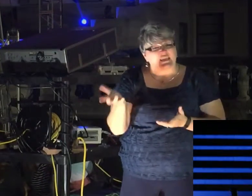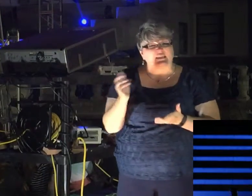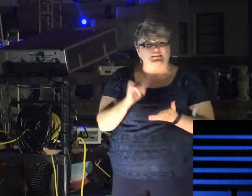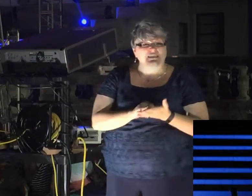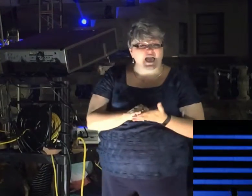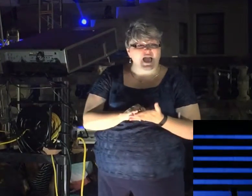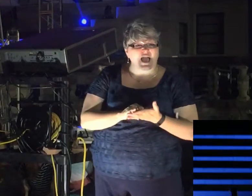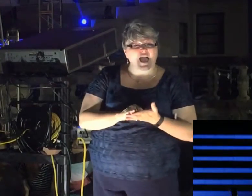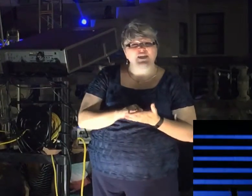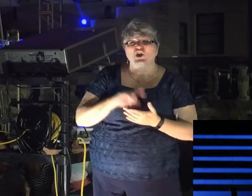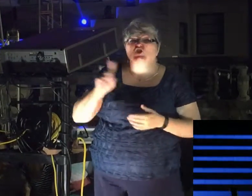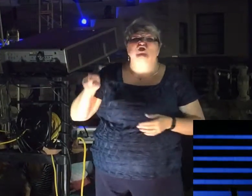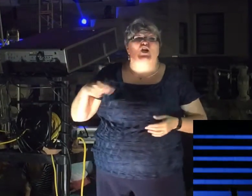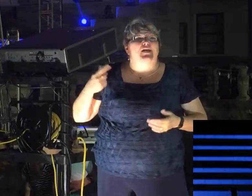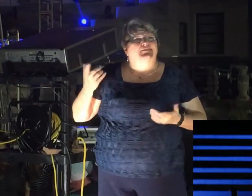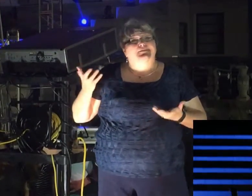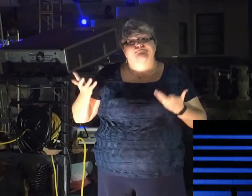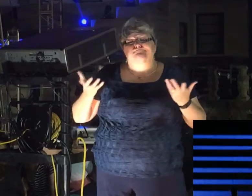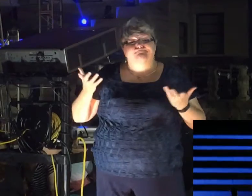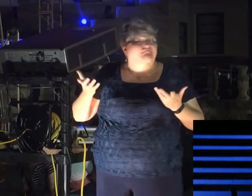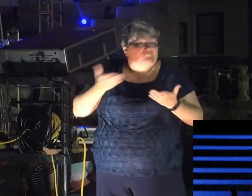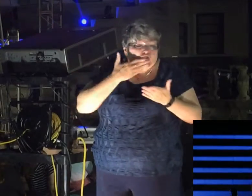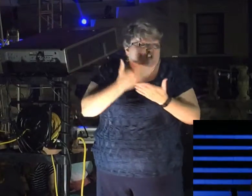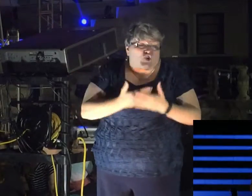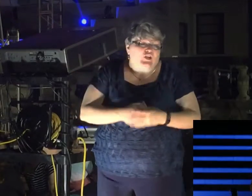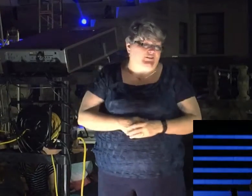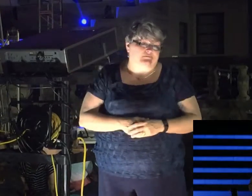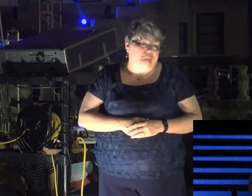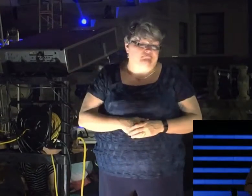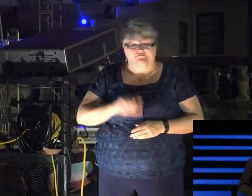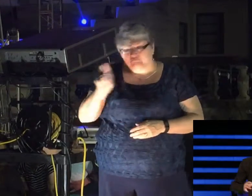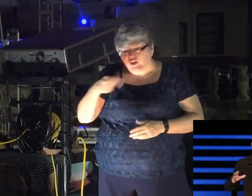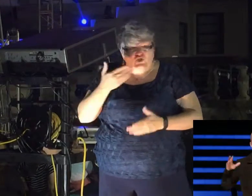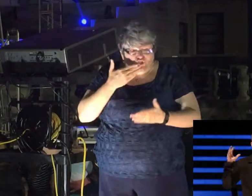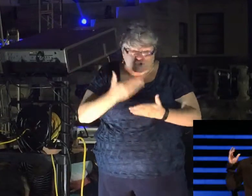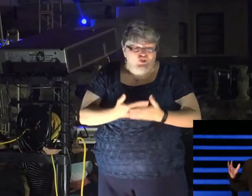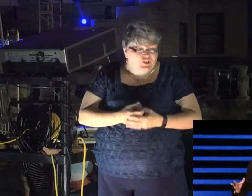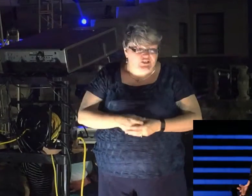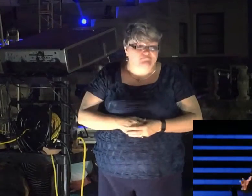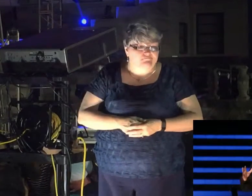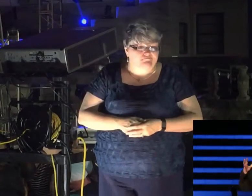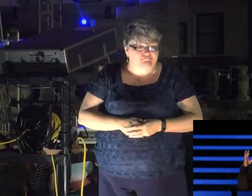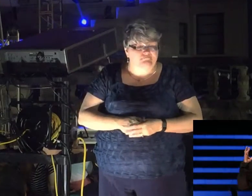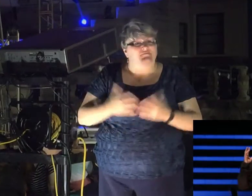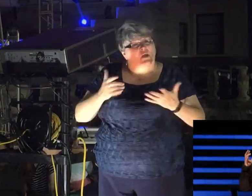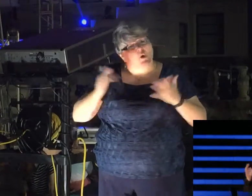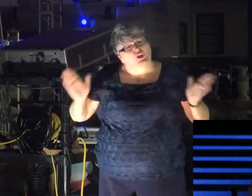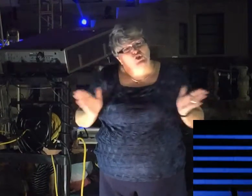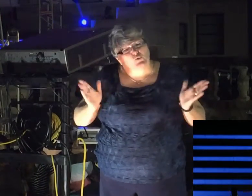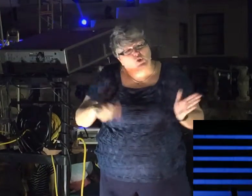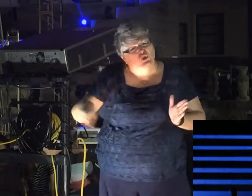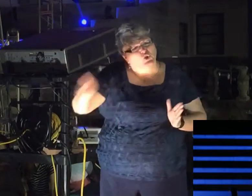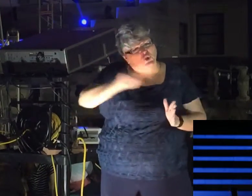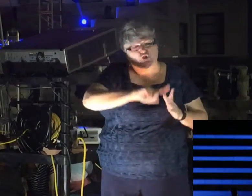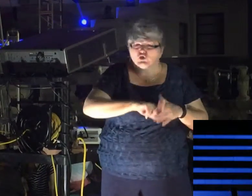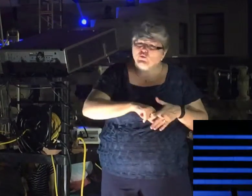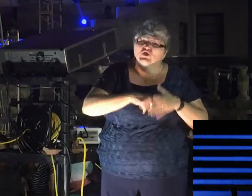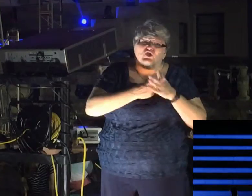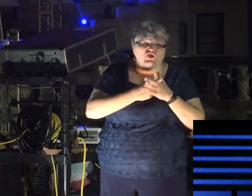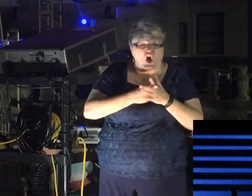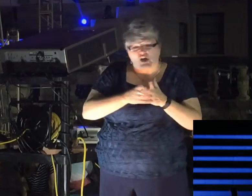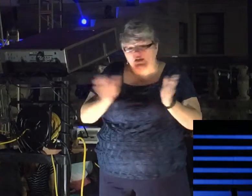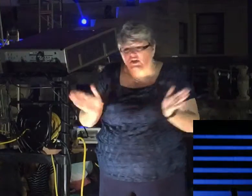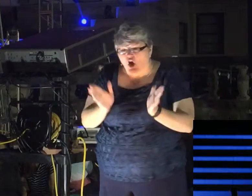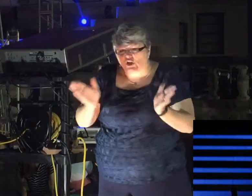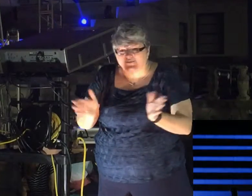things that are just good. They're just good. And I want to encourage you,